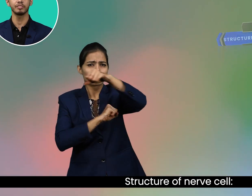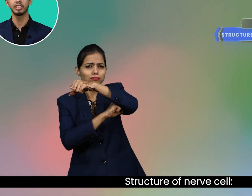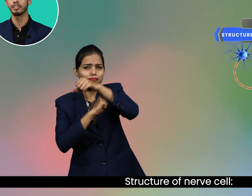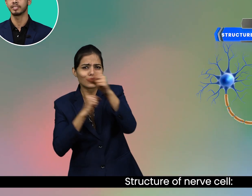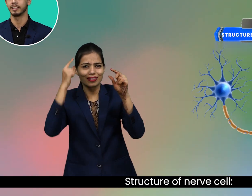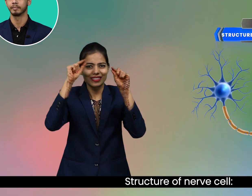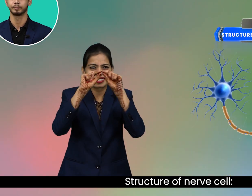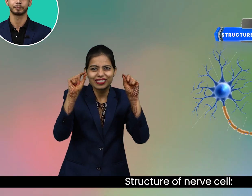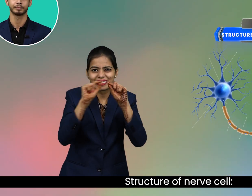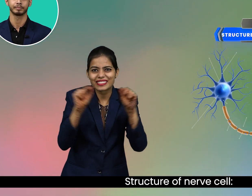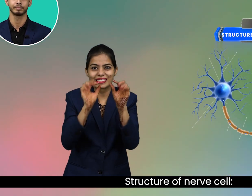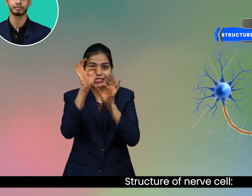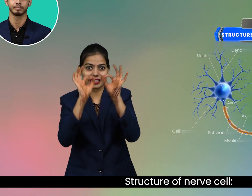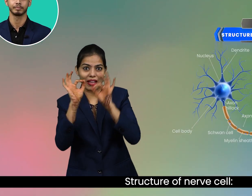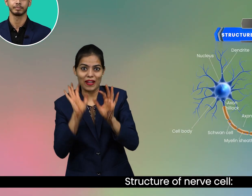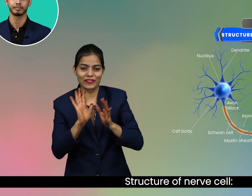Structure of the nerve cell.